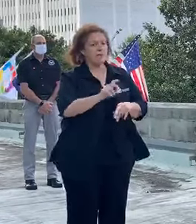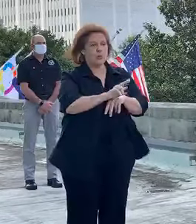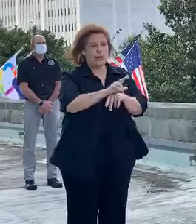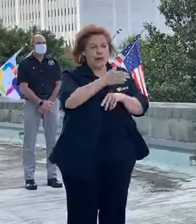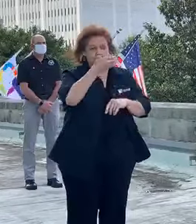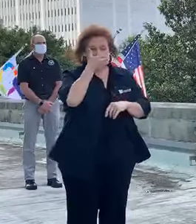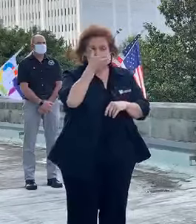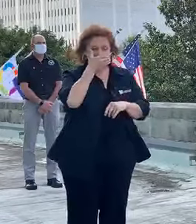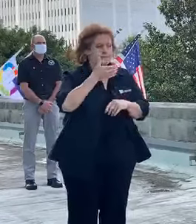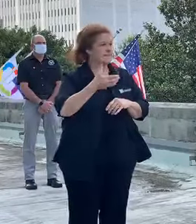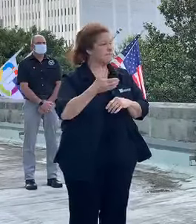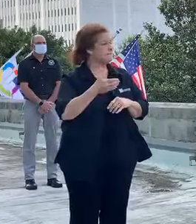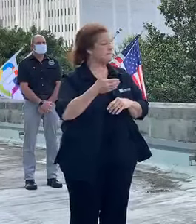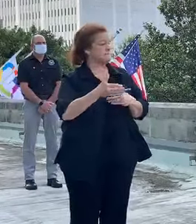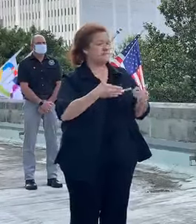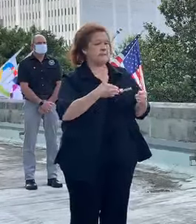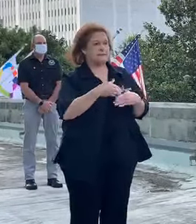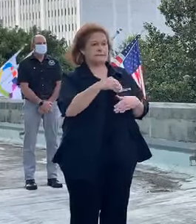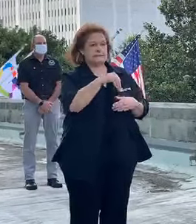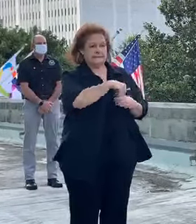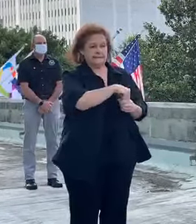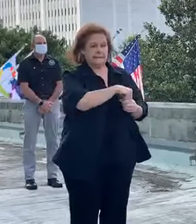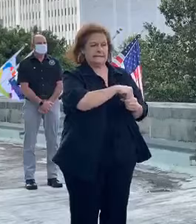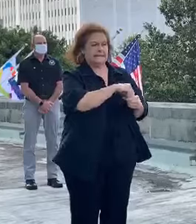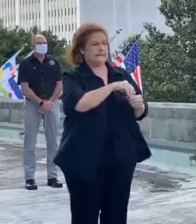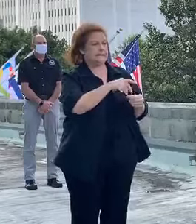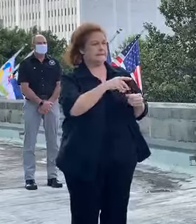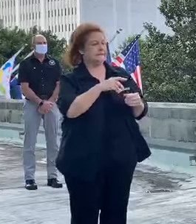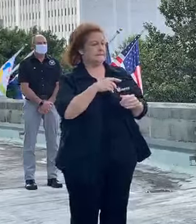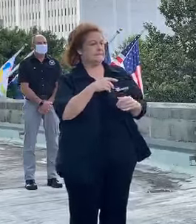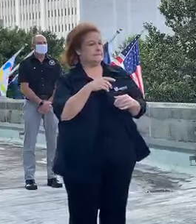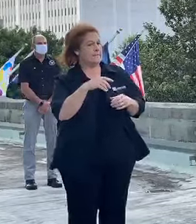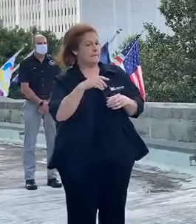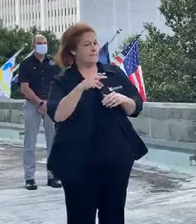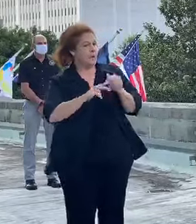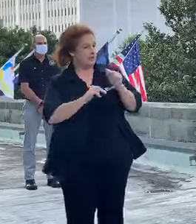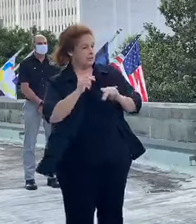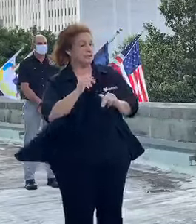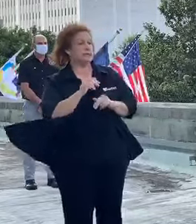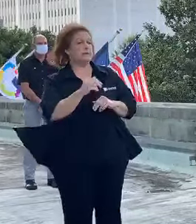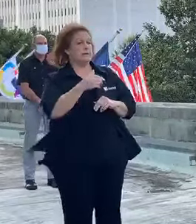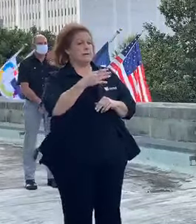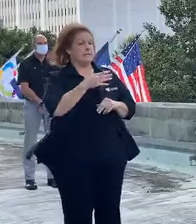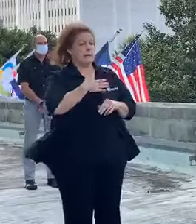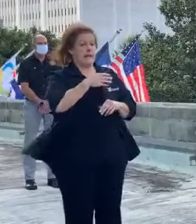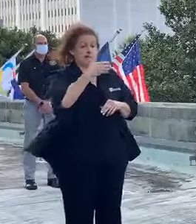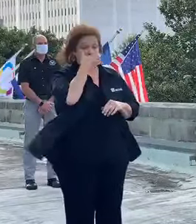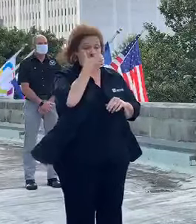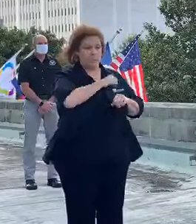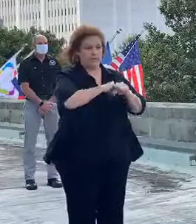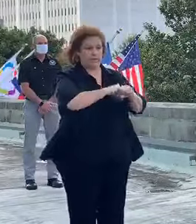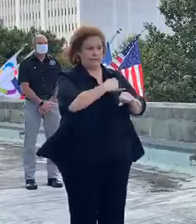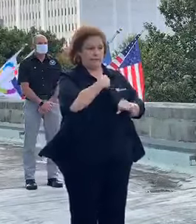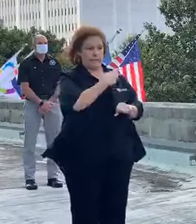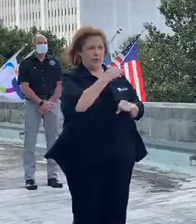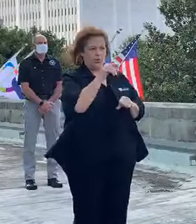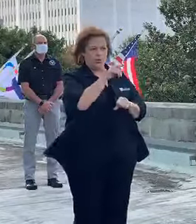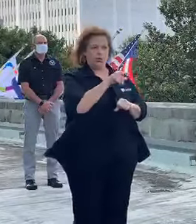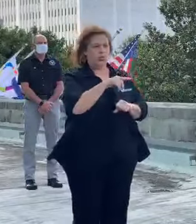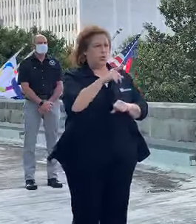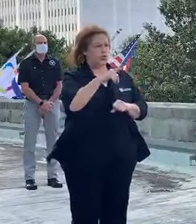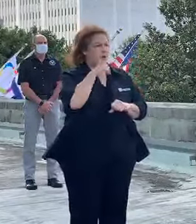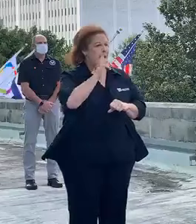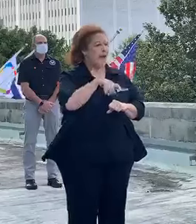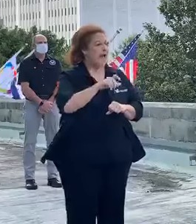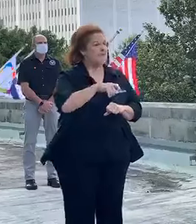face covering in indoor public places. My mask protects you and your mask protects me. You do not have to wear a